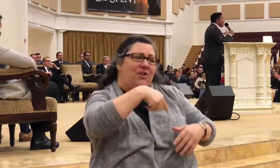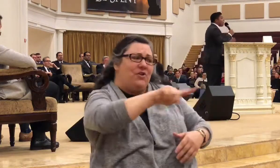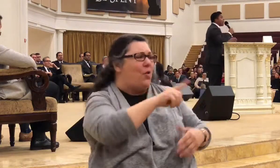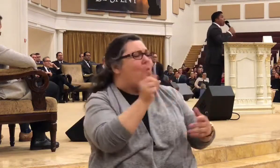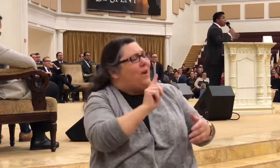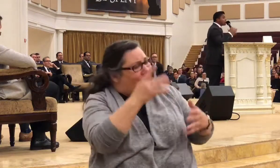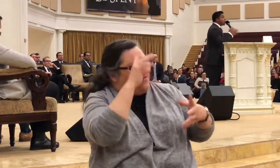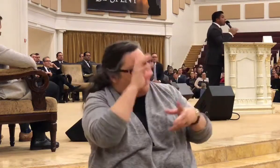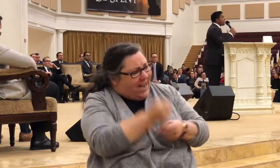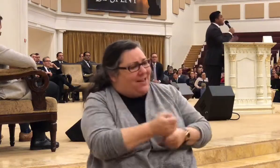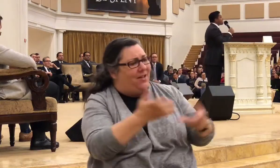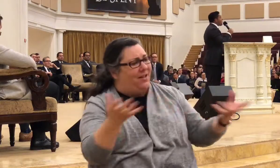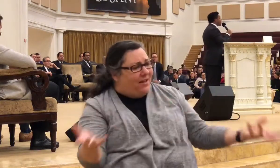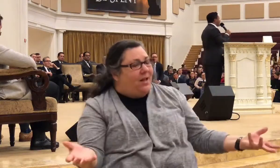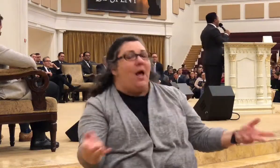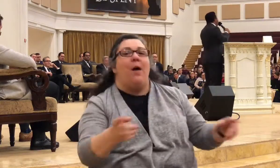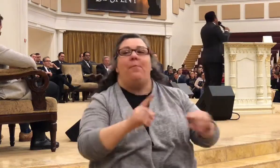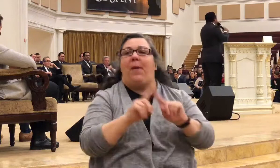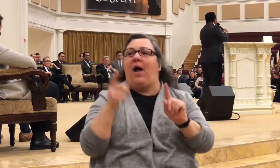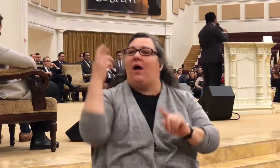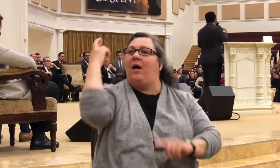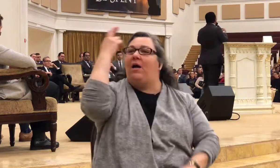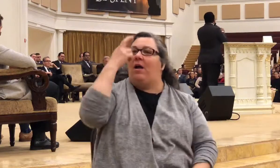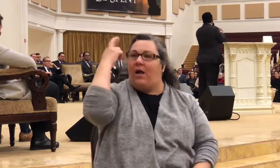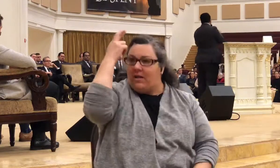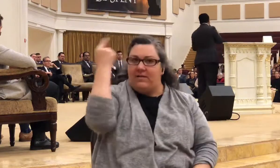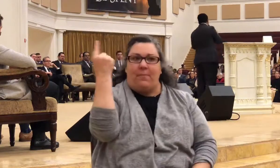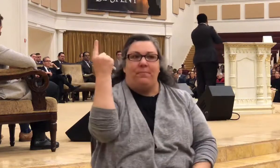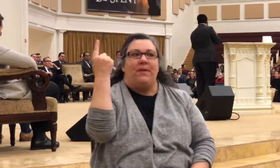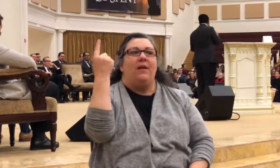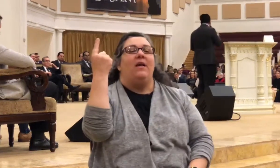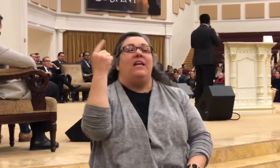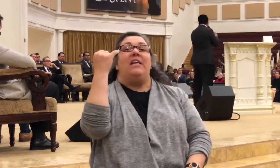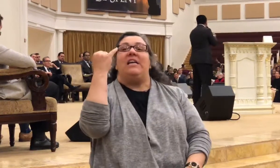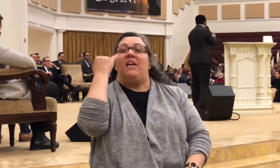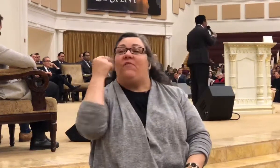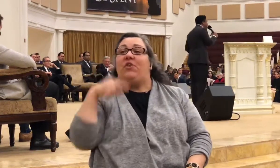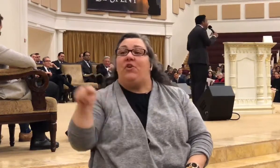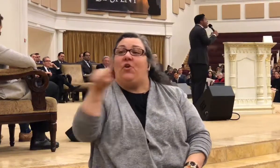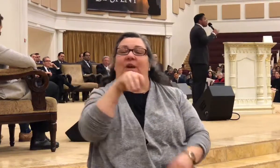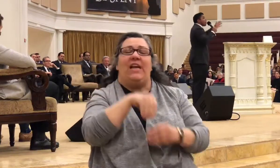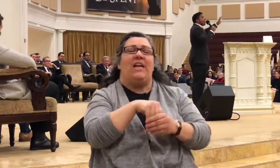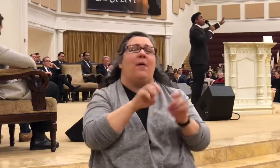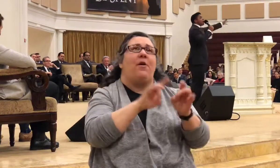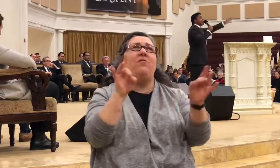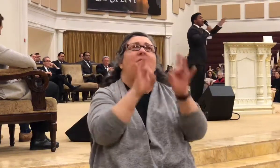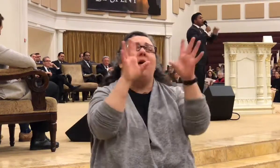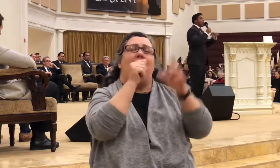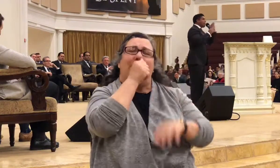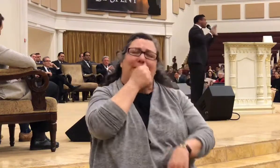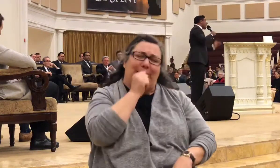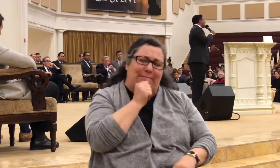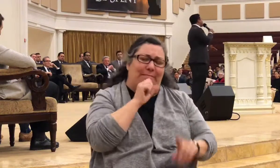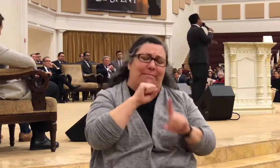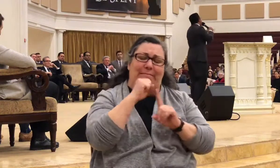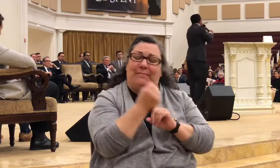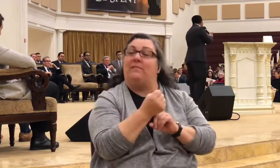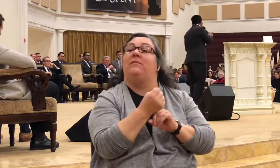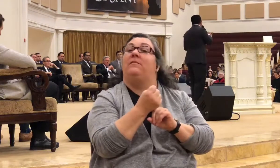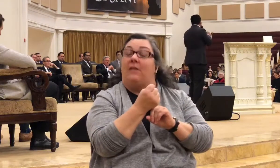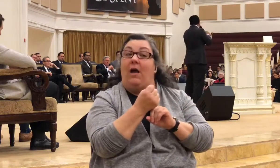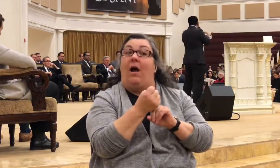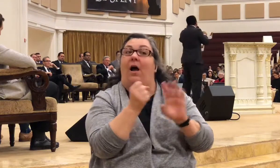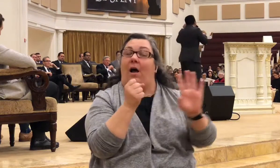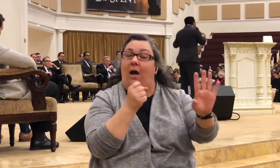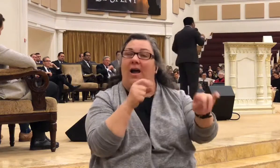and so on. But I want you to realize something, that even if you are in the most miserable state, you know what, let me rephrase that, because